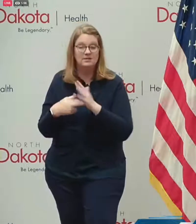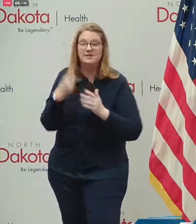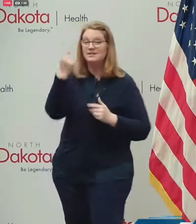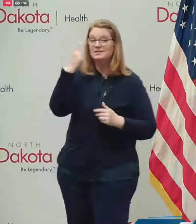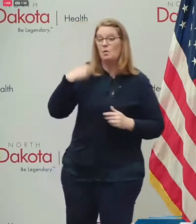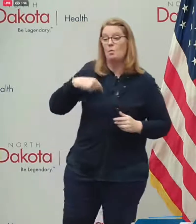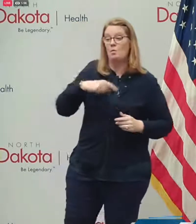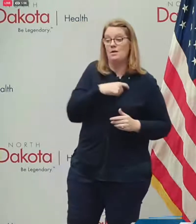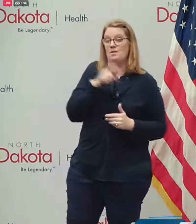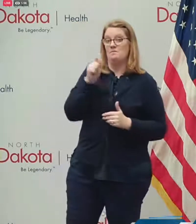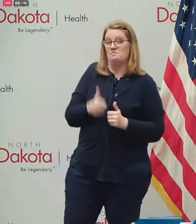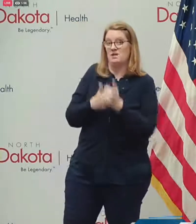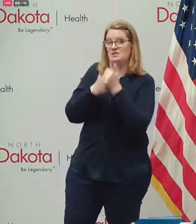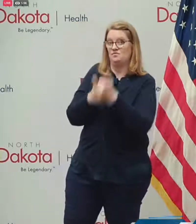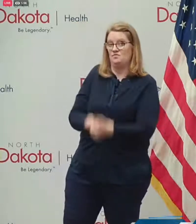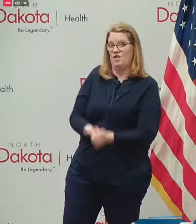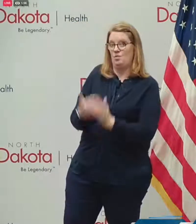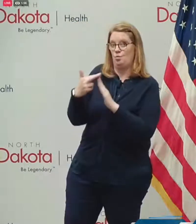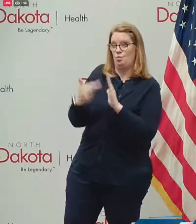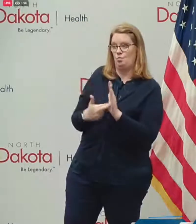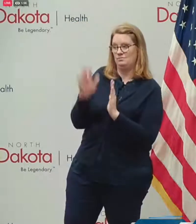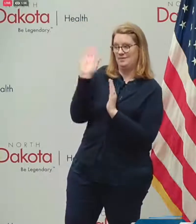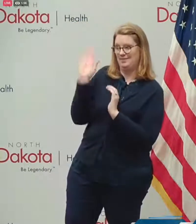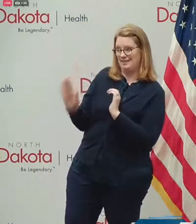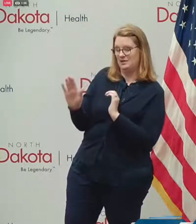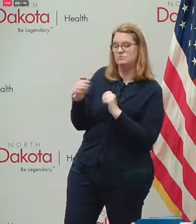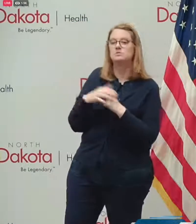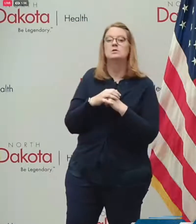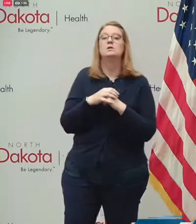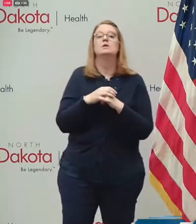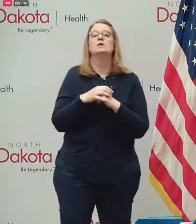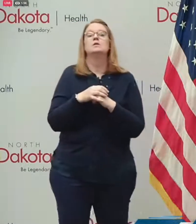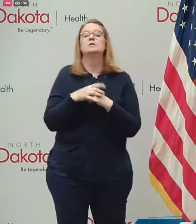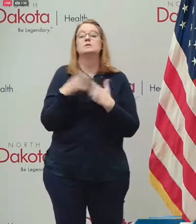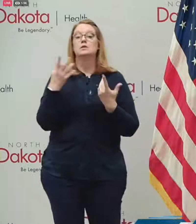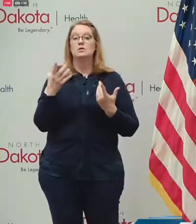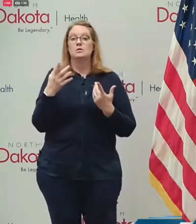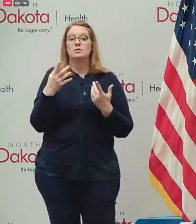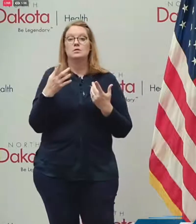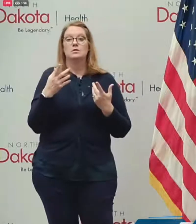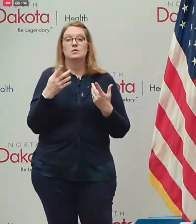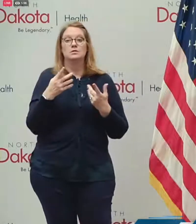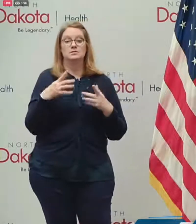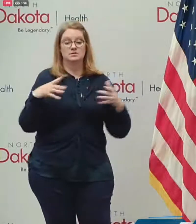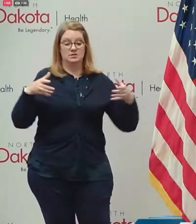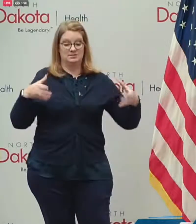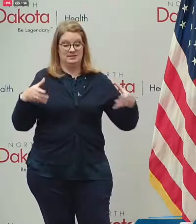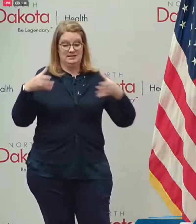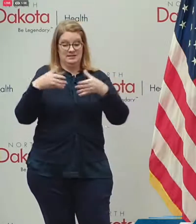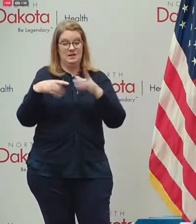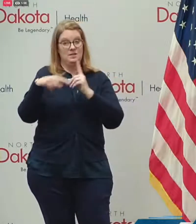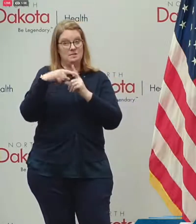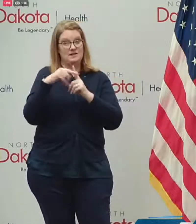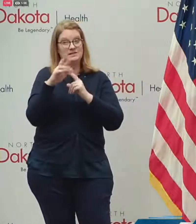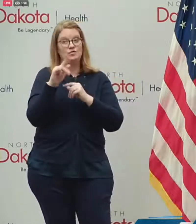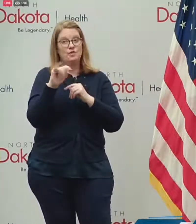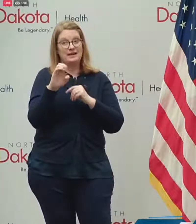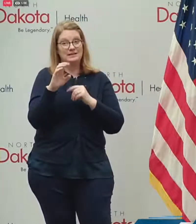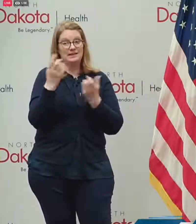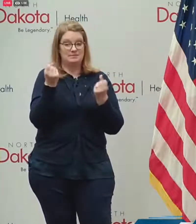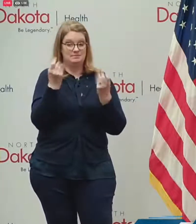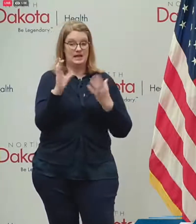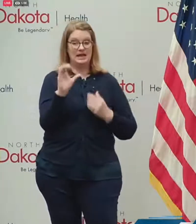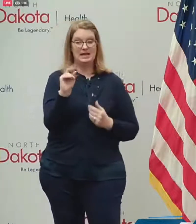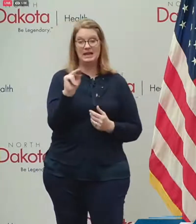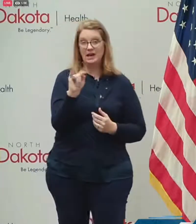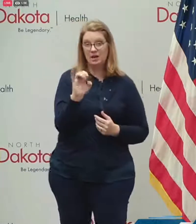follow. So based on the positivity rate in many of our counties, as well as the fact that